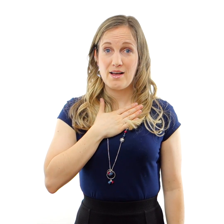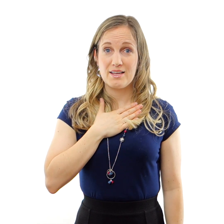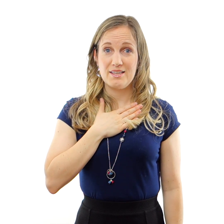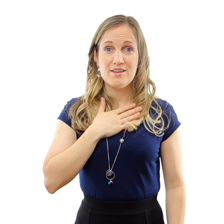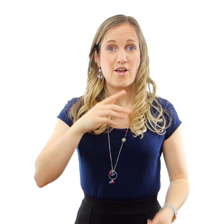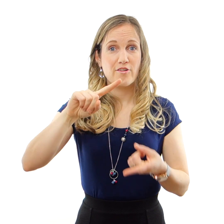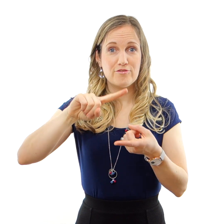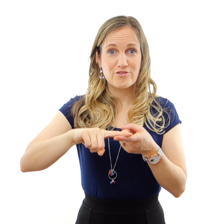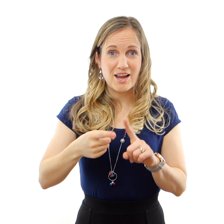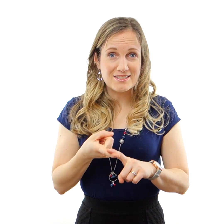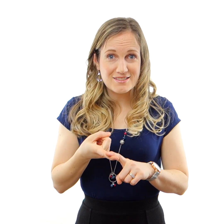My friends.